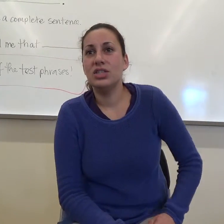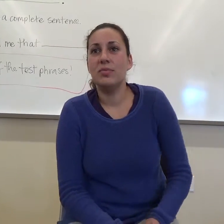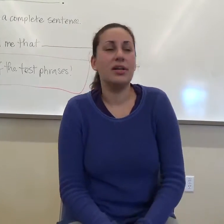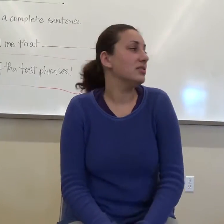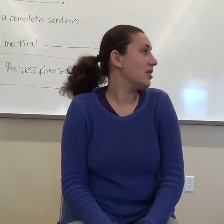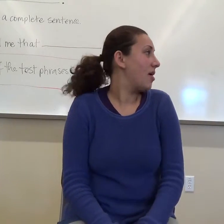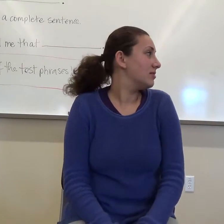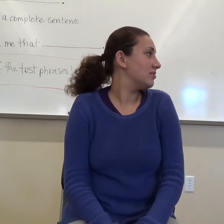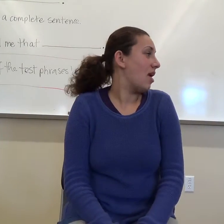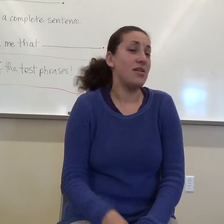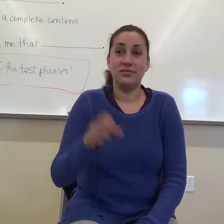Sheba. Okay,